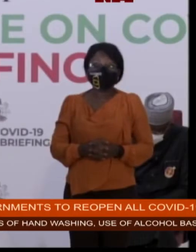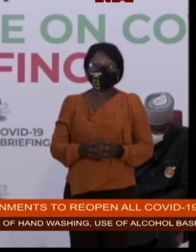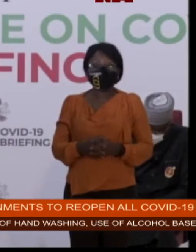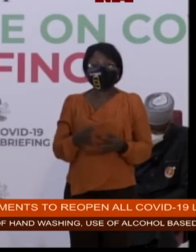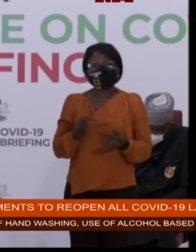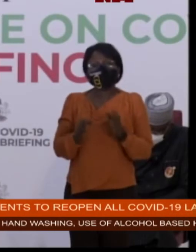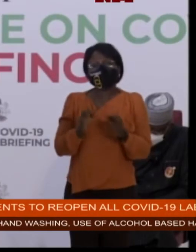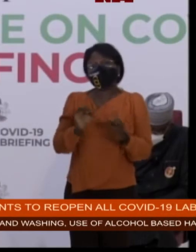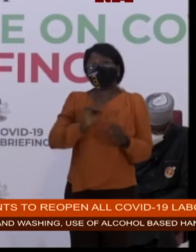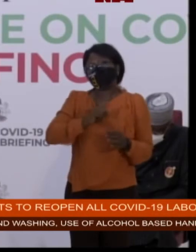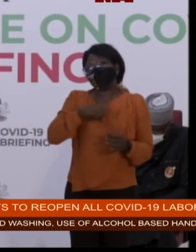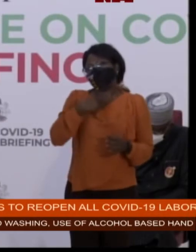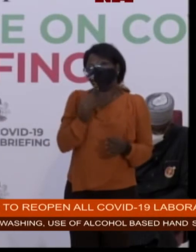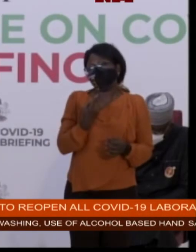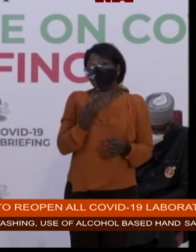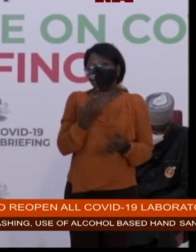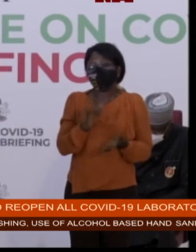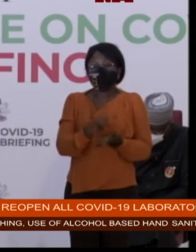let me say up front that